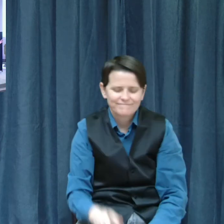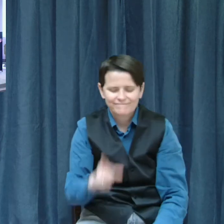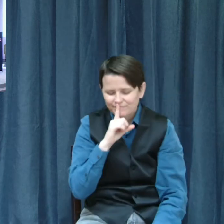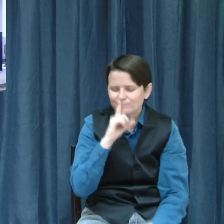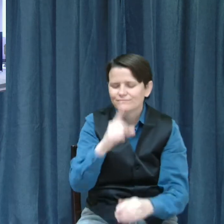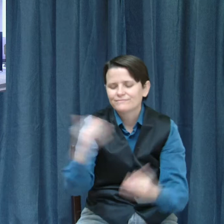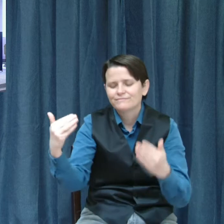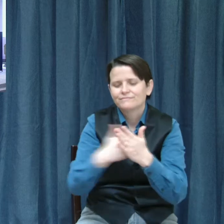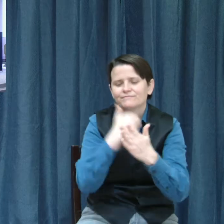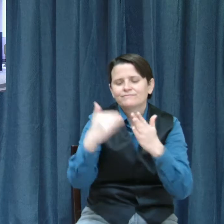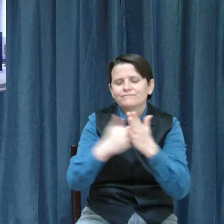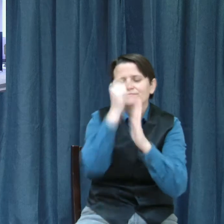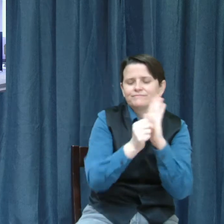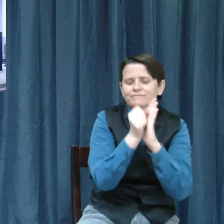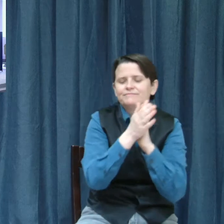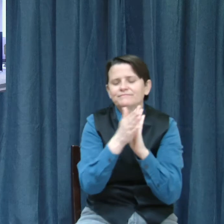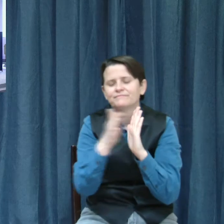It's a new season